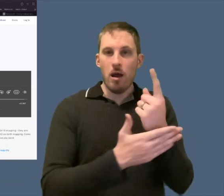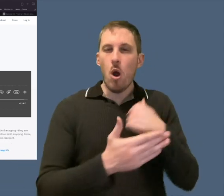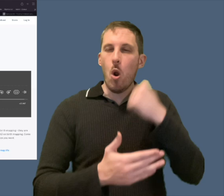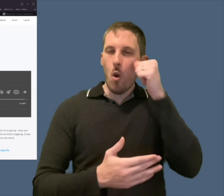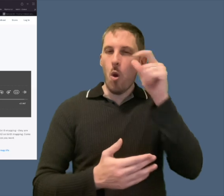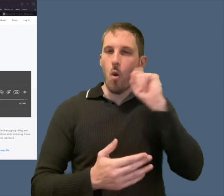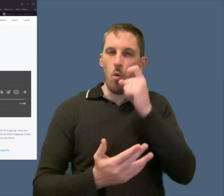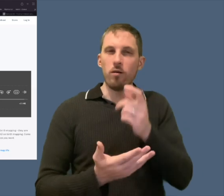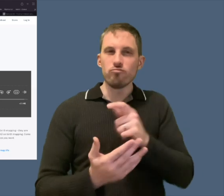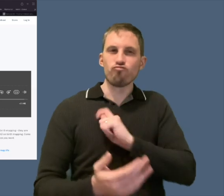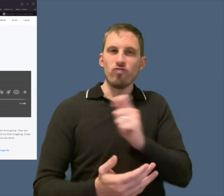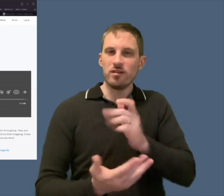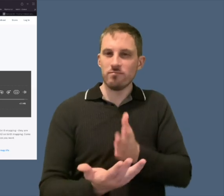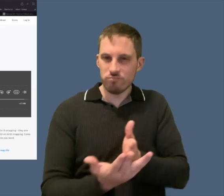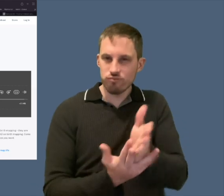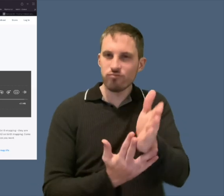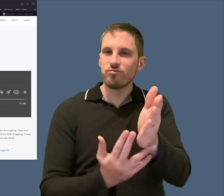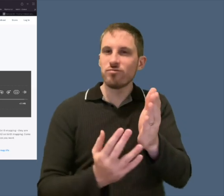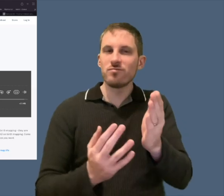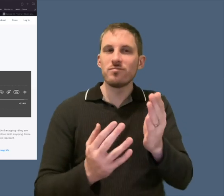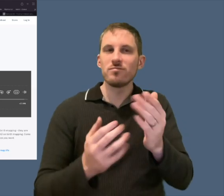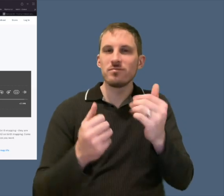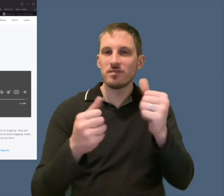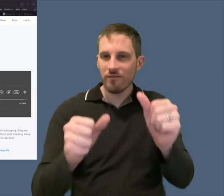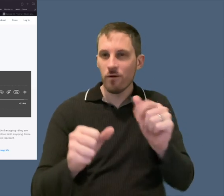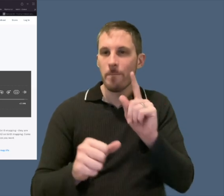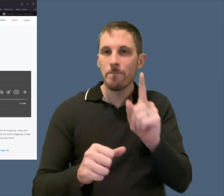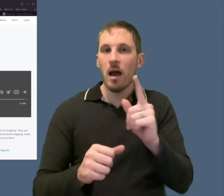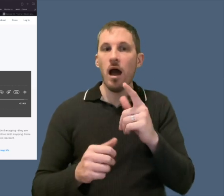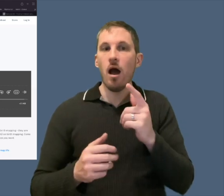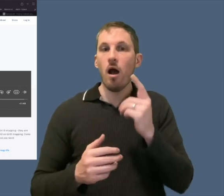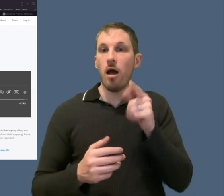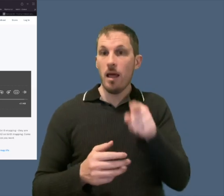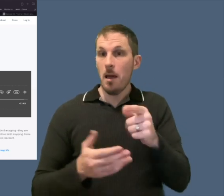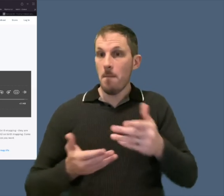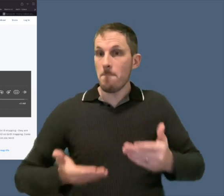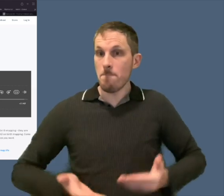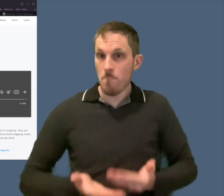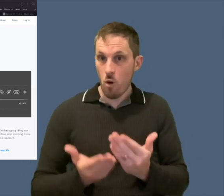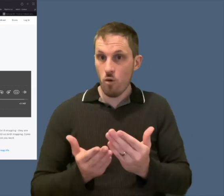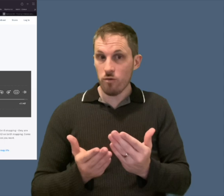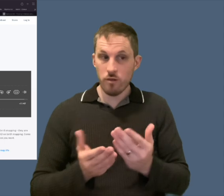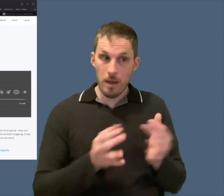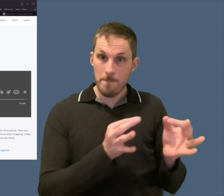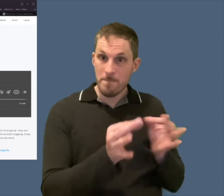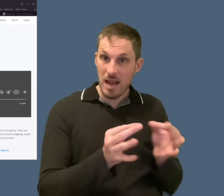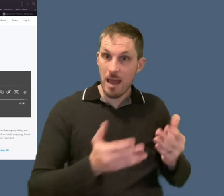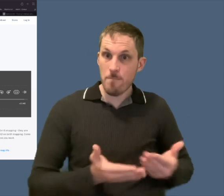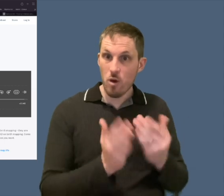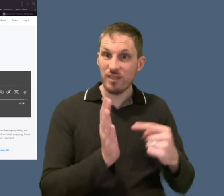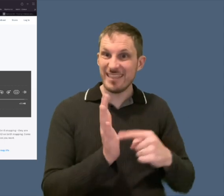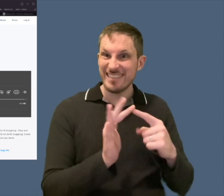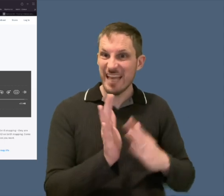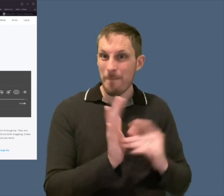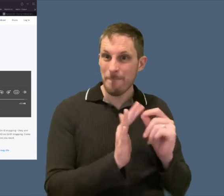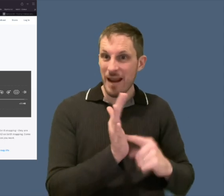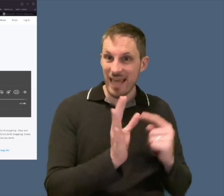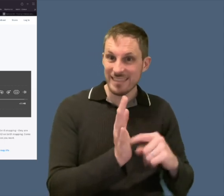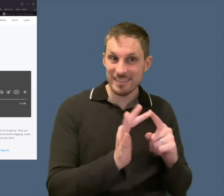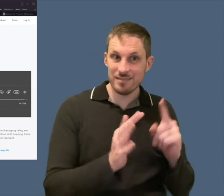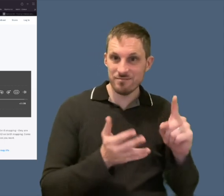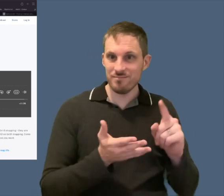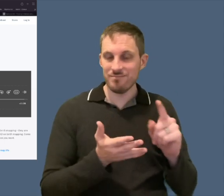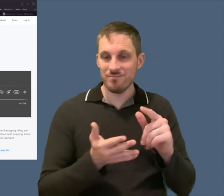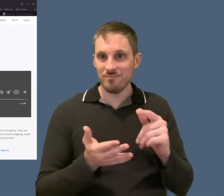out beforehand. It's something you figure out afterwards. And so birth plans and birth templates take that